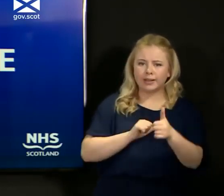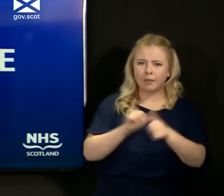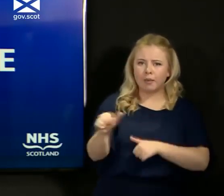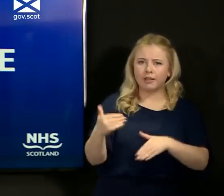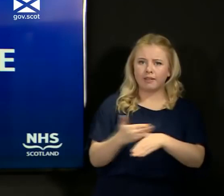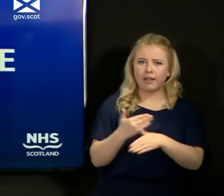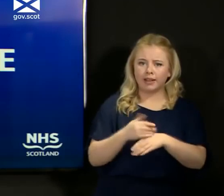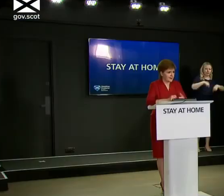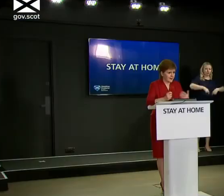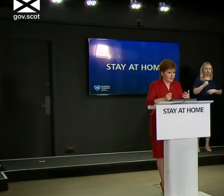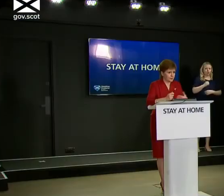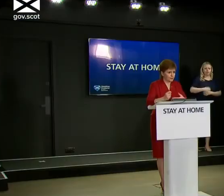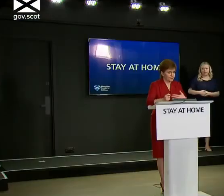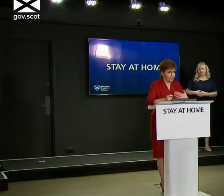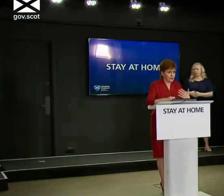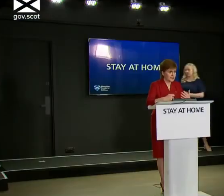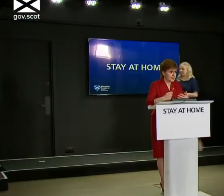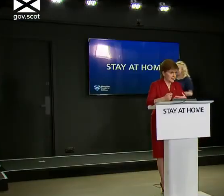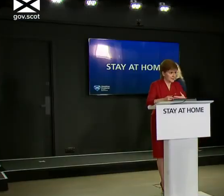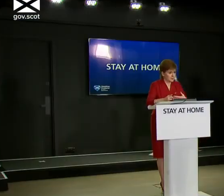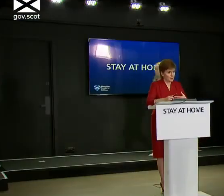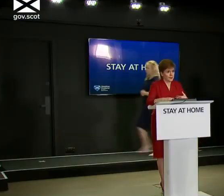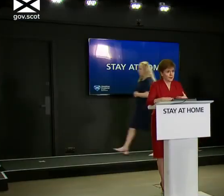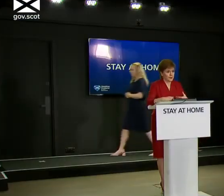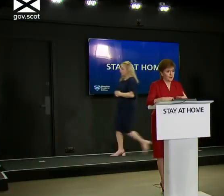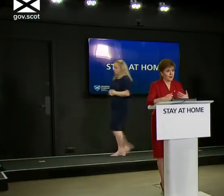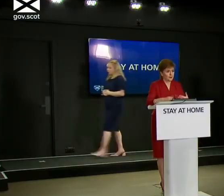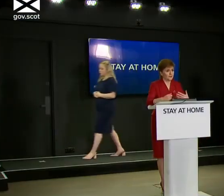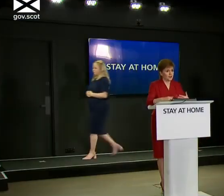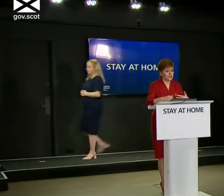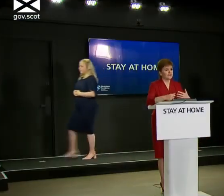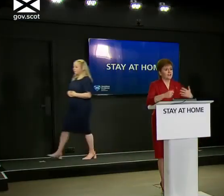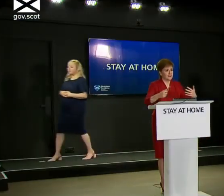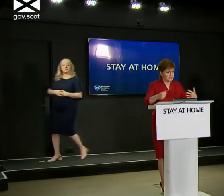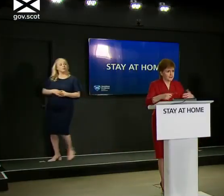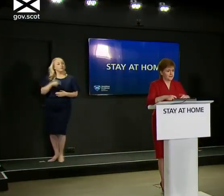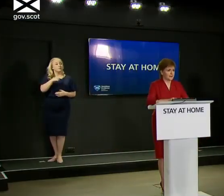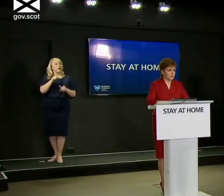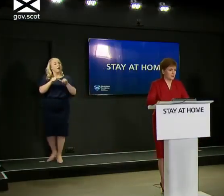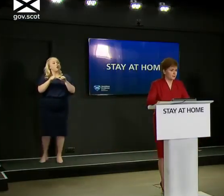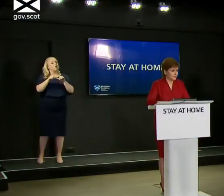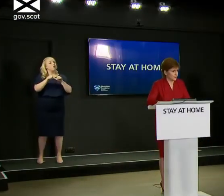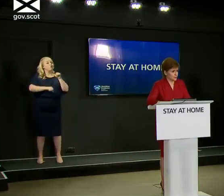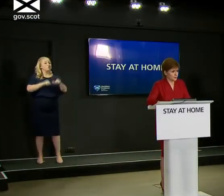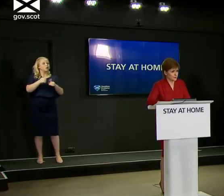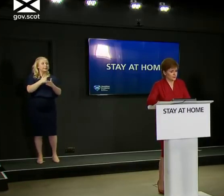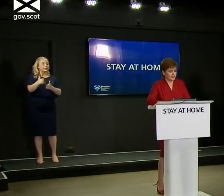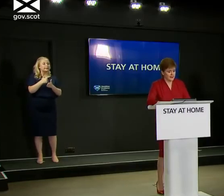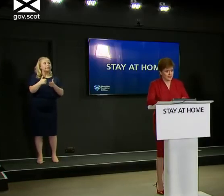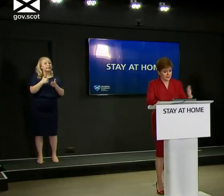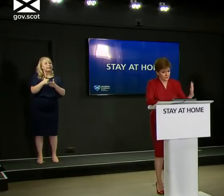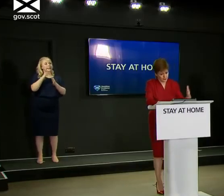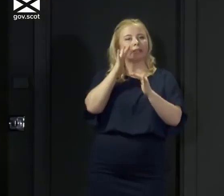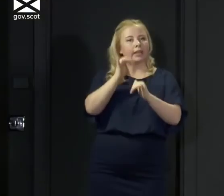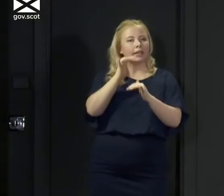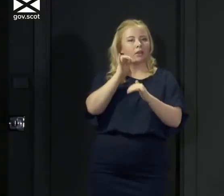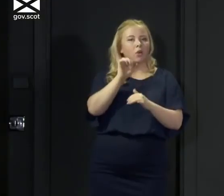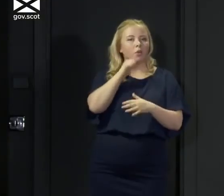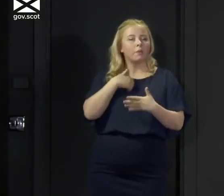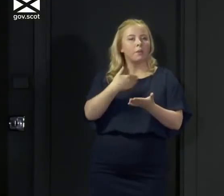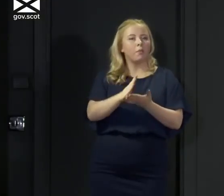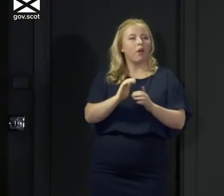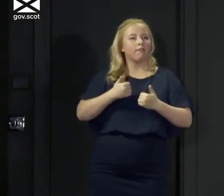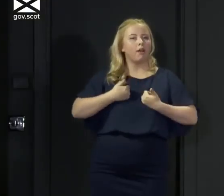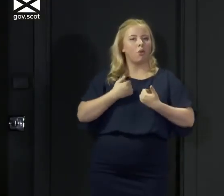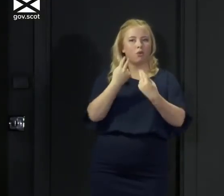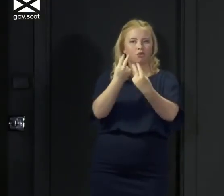in Scotland. And that kind of more routine testing will be a part of our surveillance as we go forward because, well,